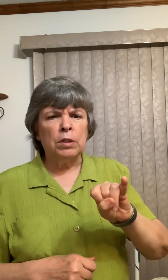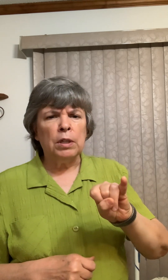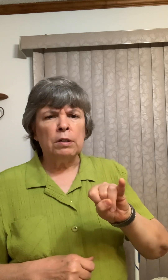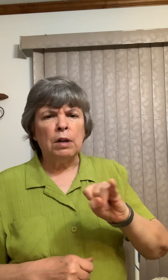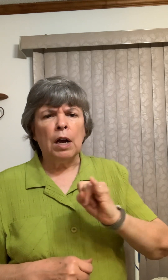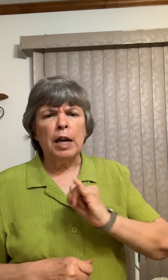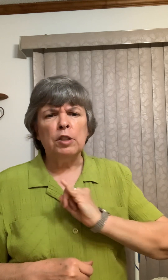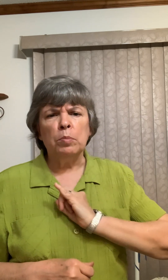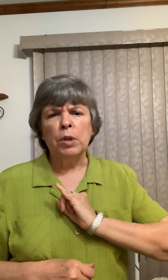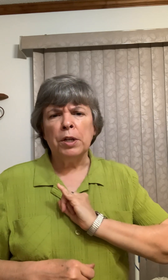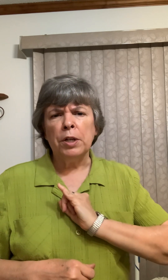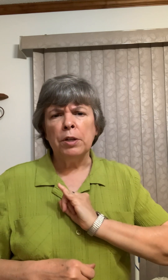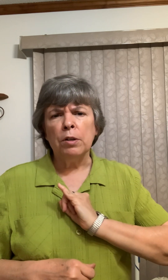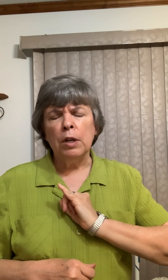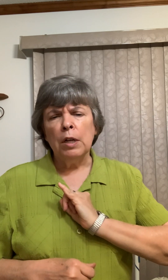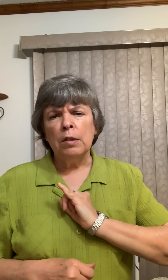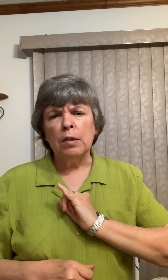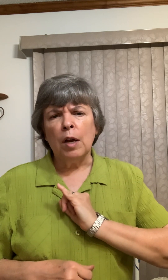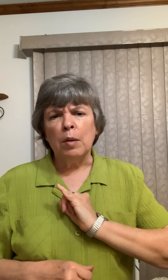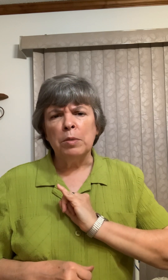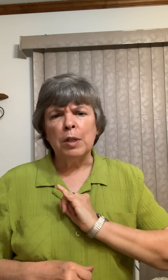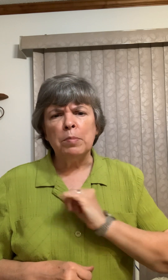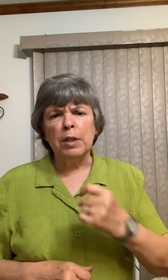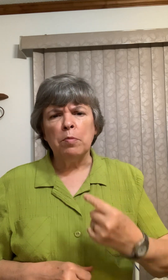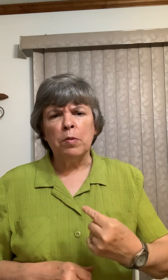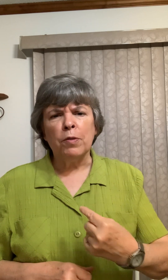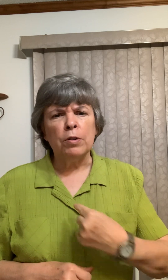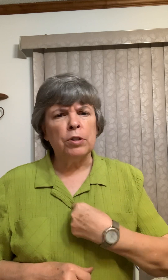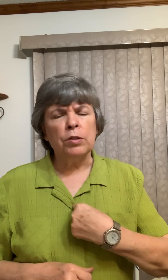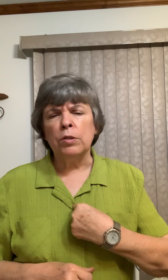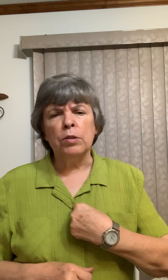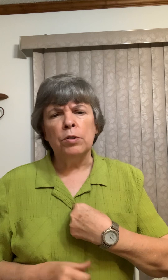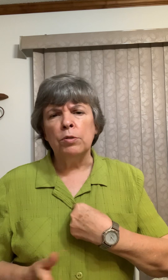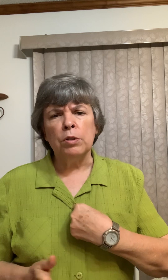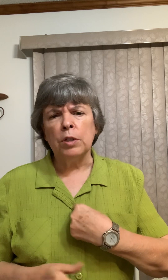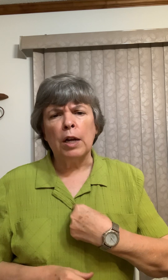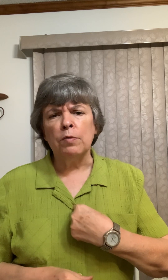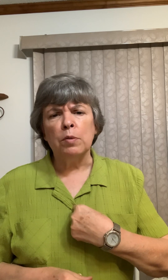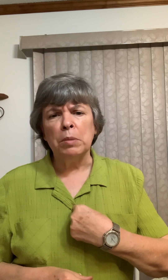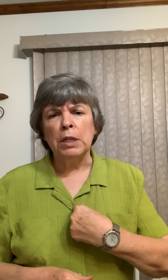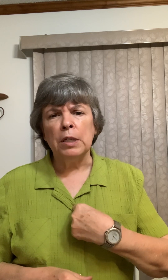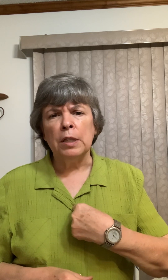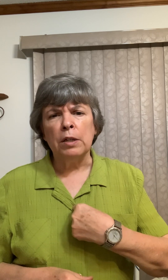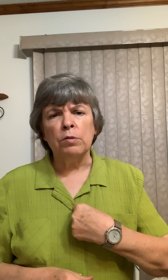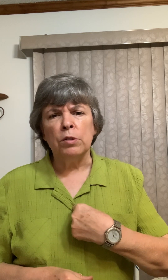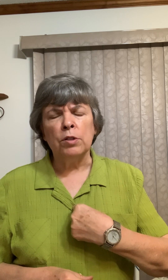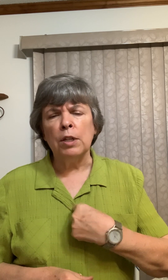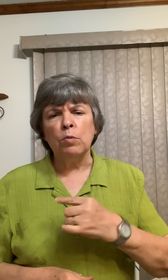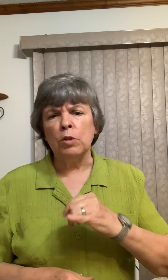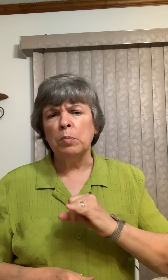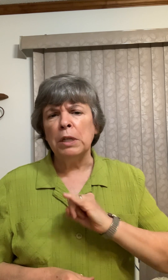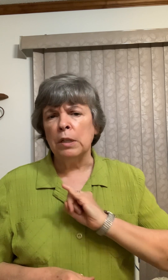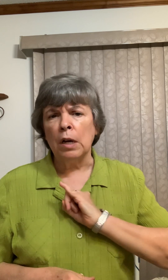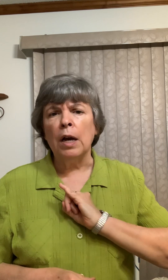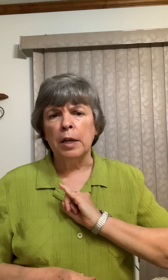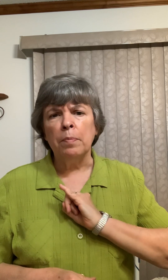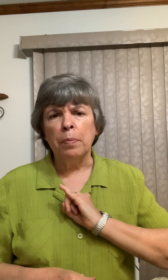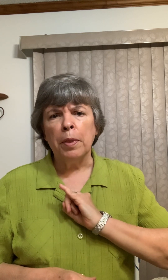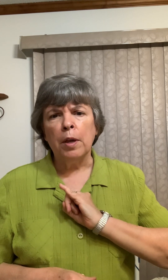letter I, and you put it here. Some deaf prefer just to do the sign for me, and they don't distinguish me and I,